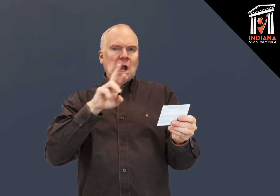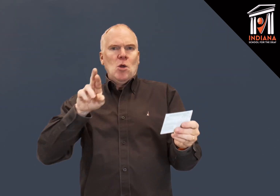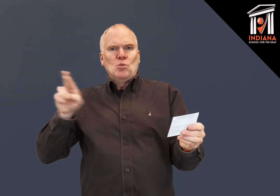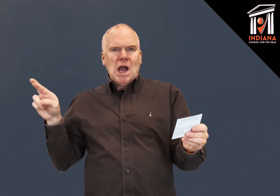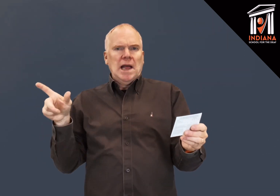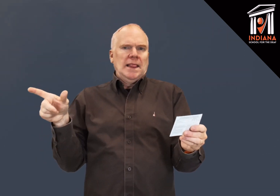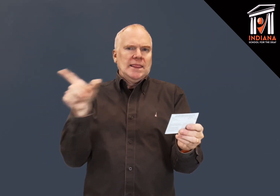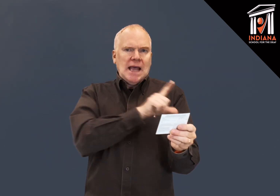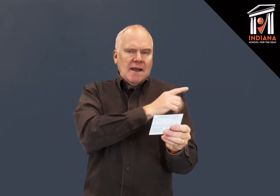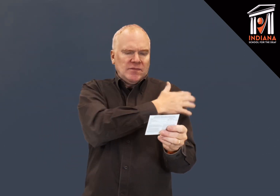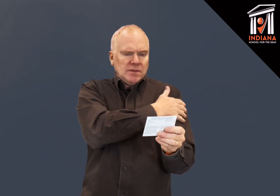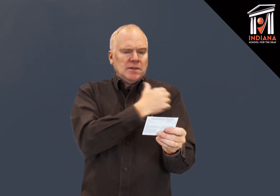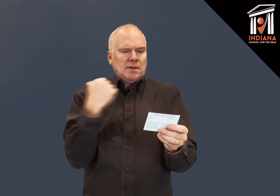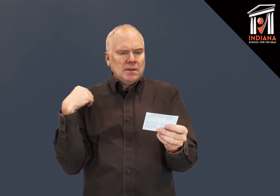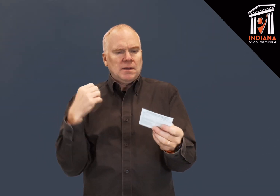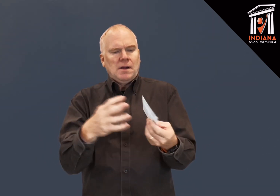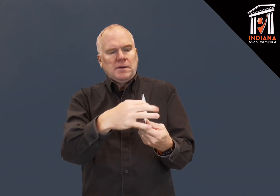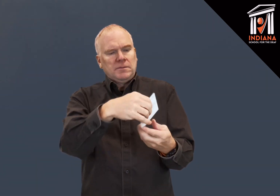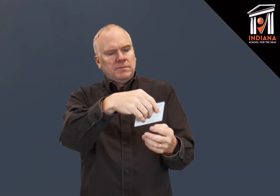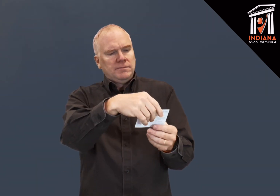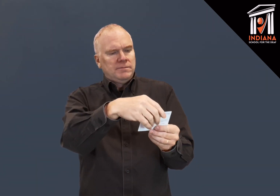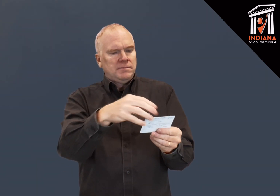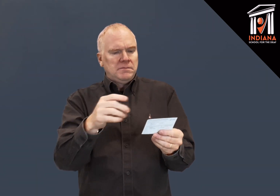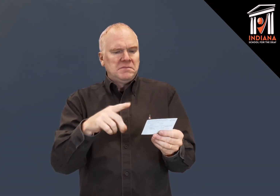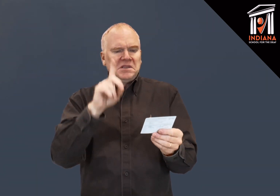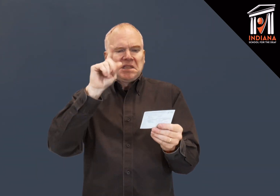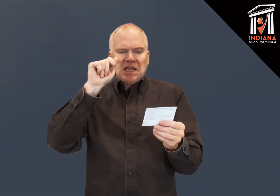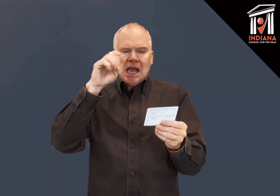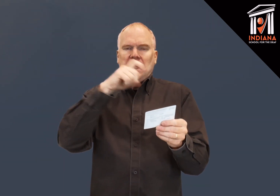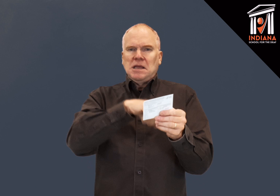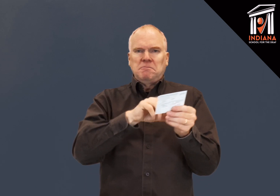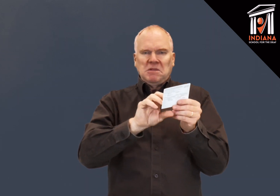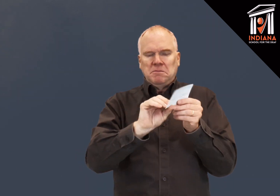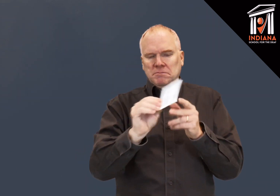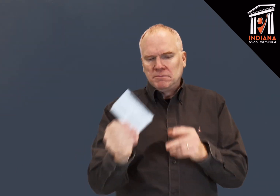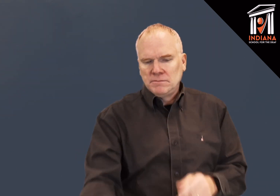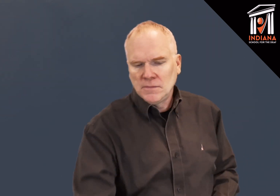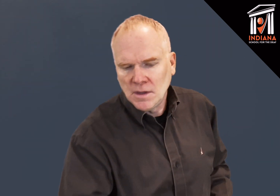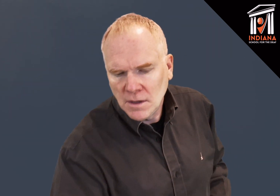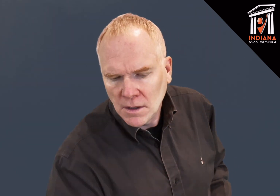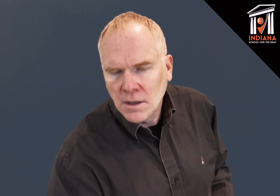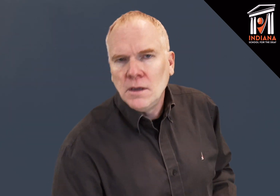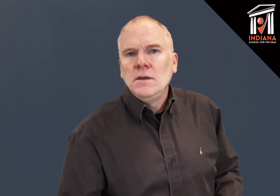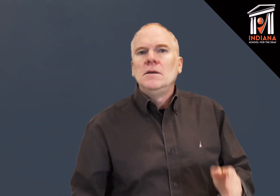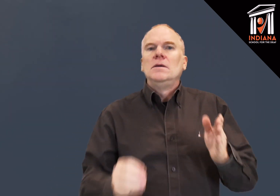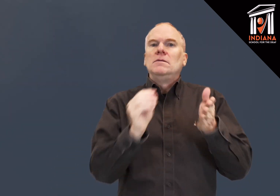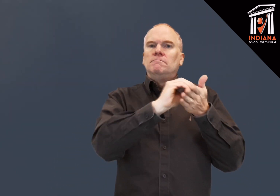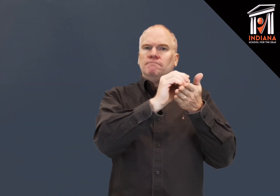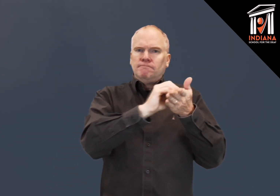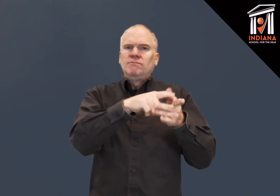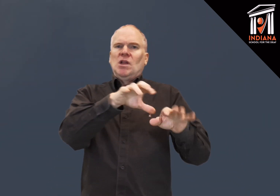card. It tells whether or not you get the vaccination in your right arm or left. It also has the date and the time, as I